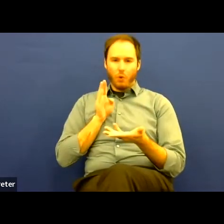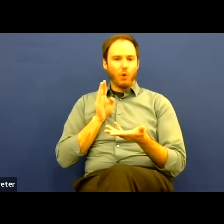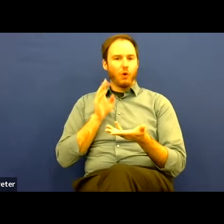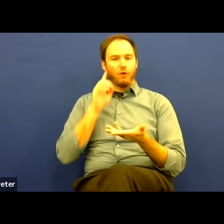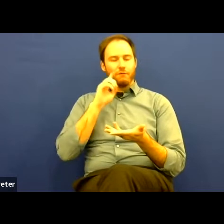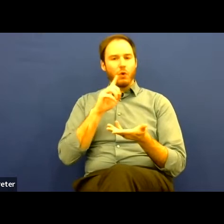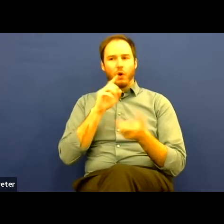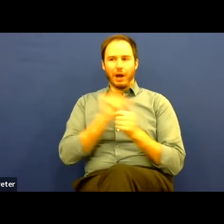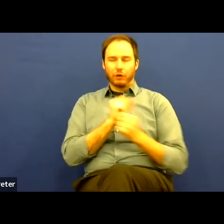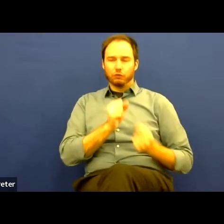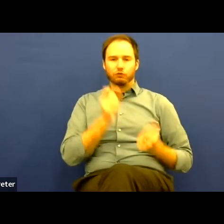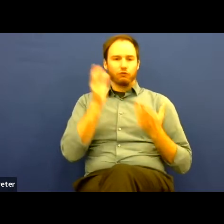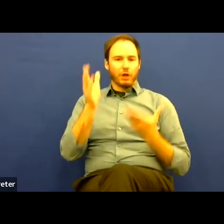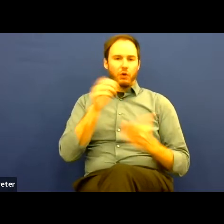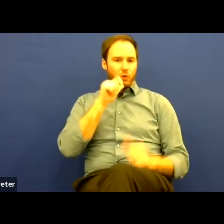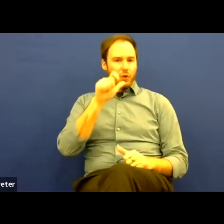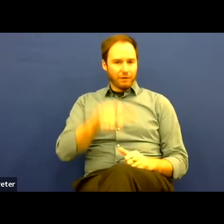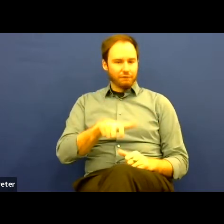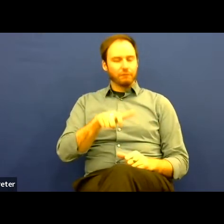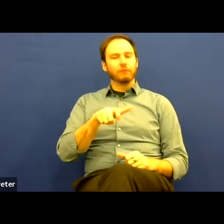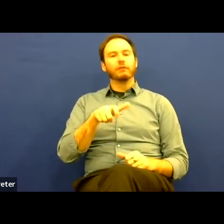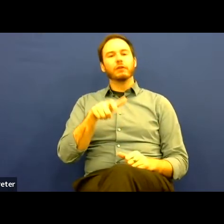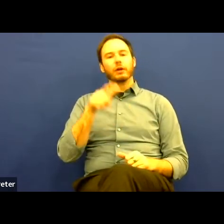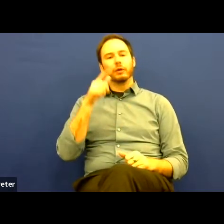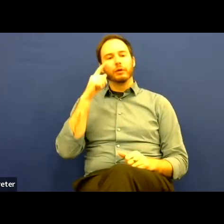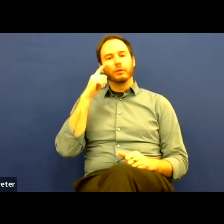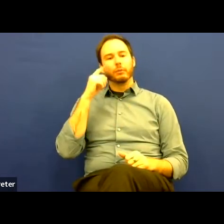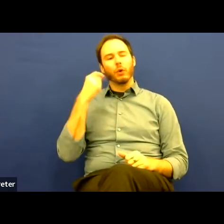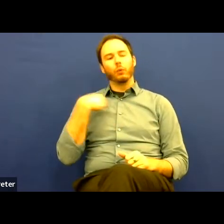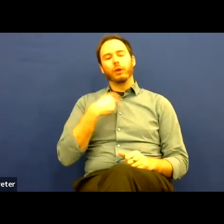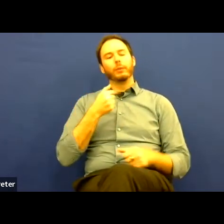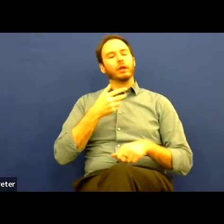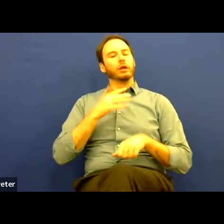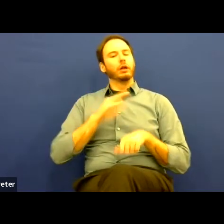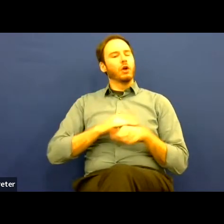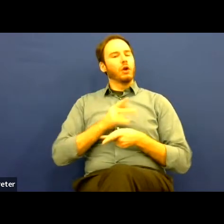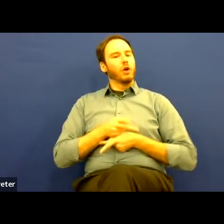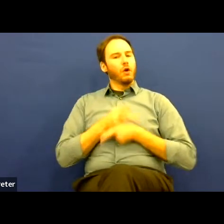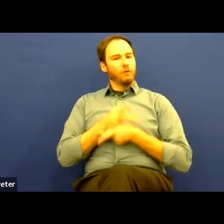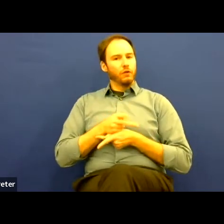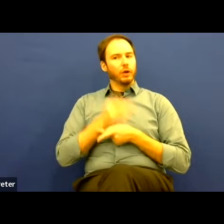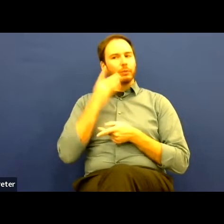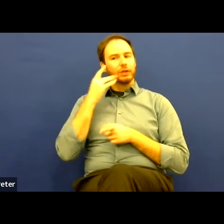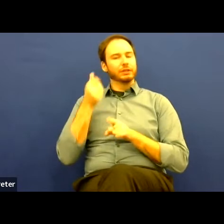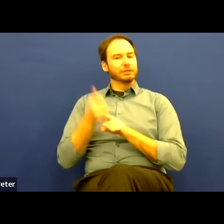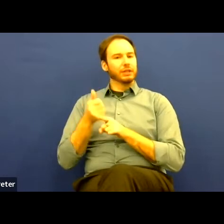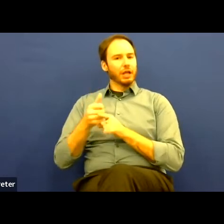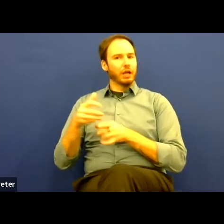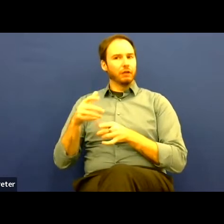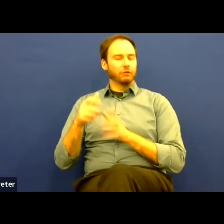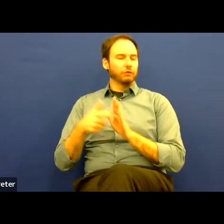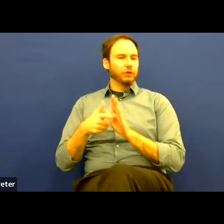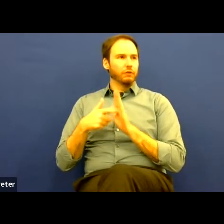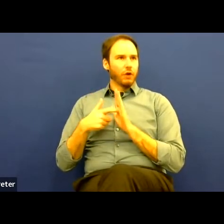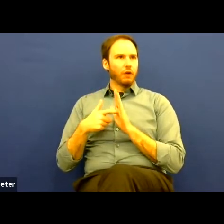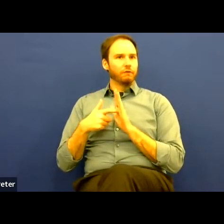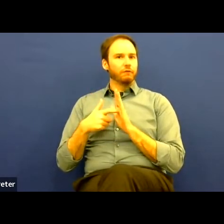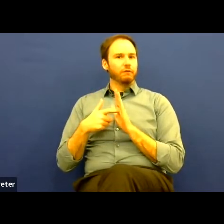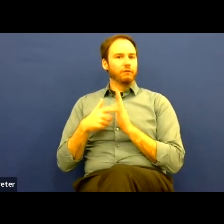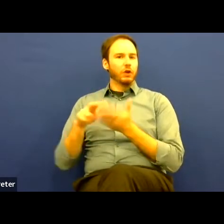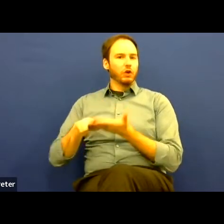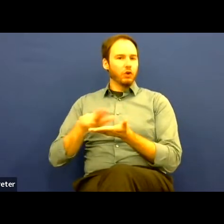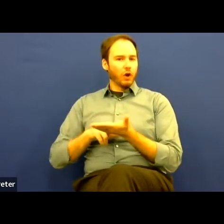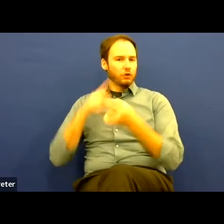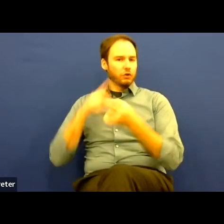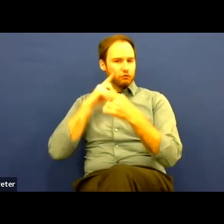a resolution. Out of an abundance of caution, we've decided because it does involve a a contract or